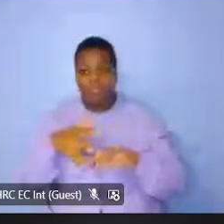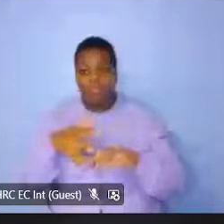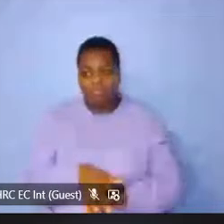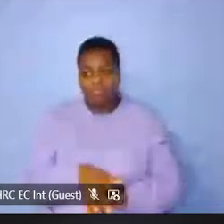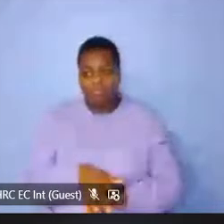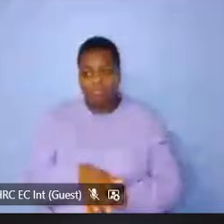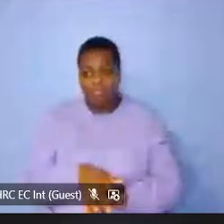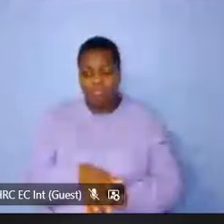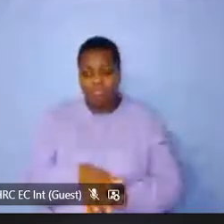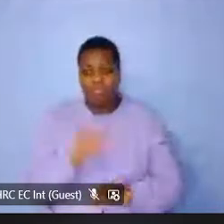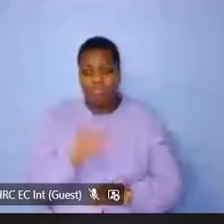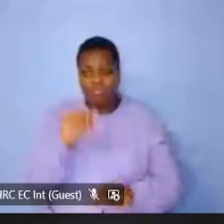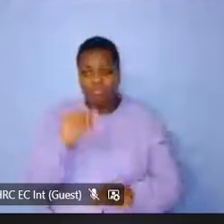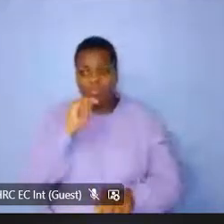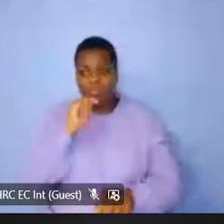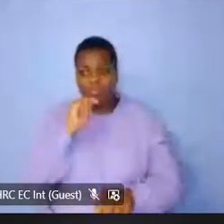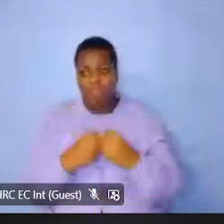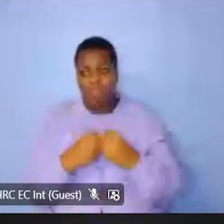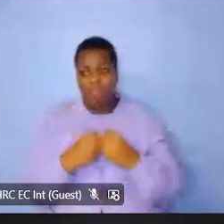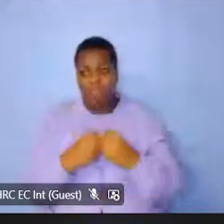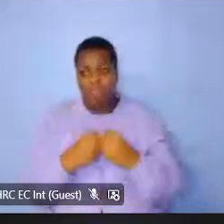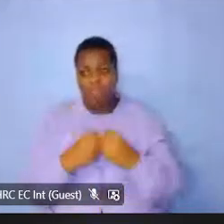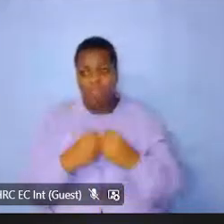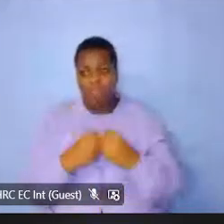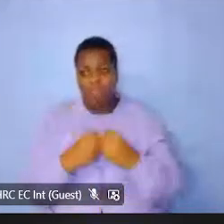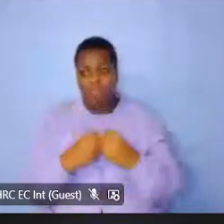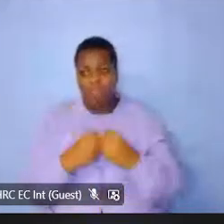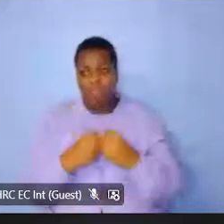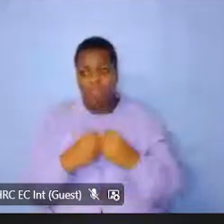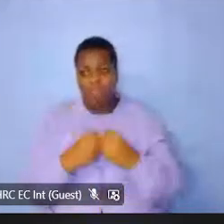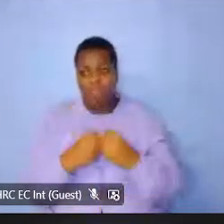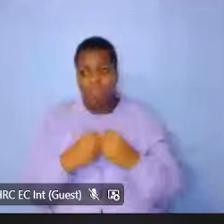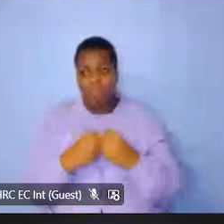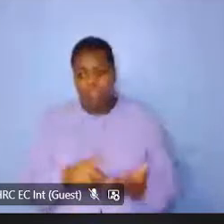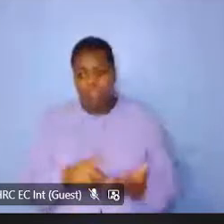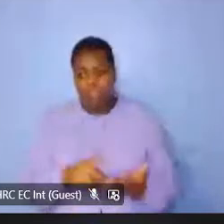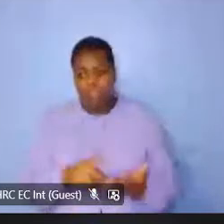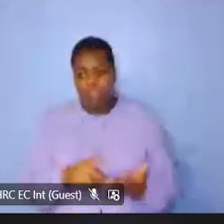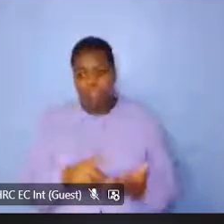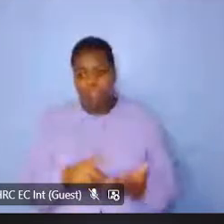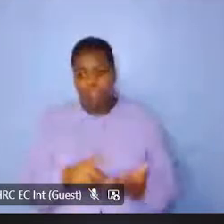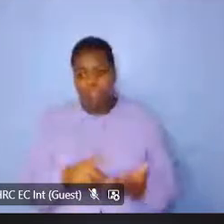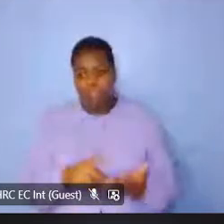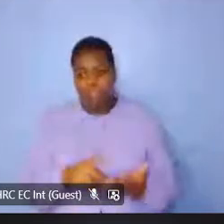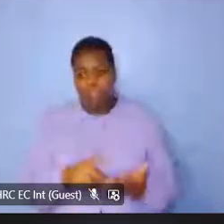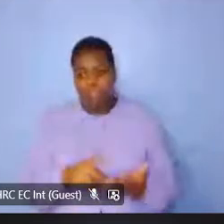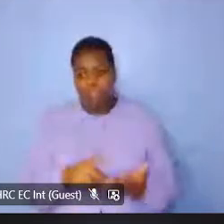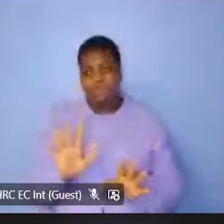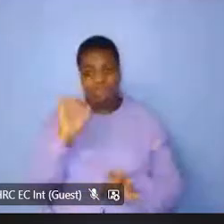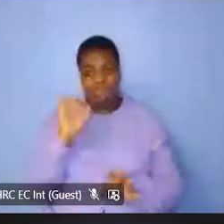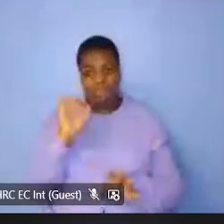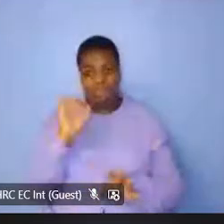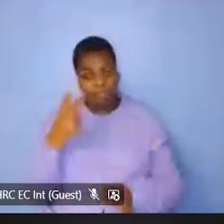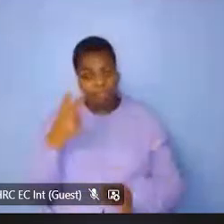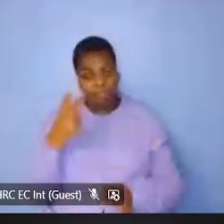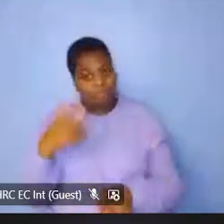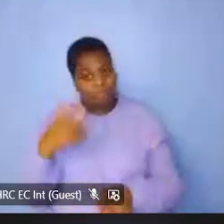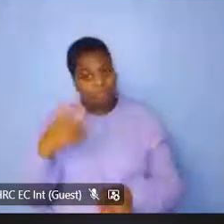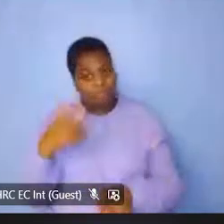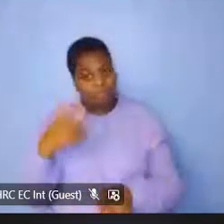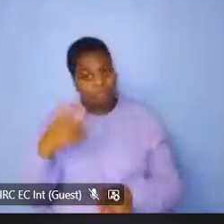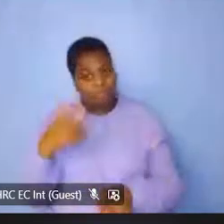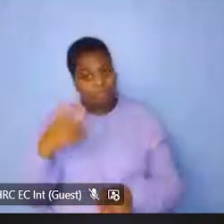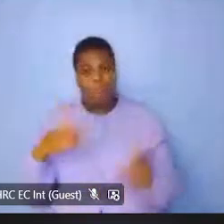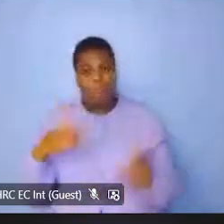And in many instances, a lot of the drafts we've seen have been unclear and vague in places. And we are concerned that that would render